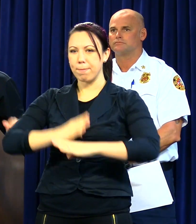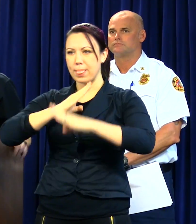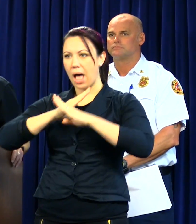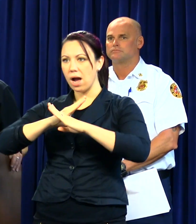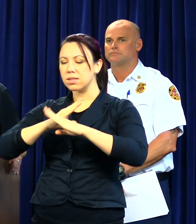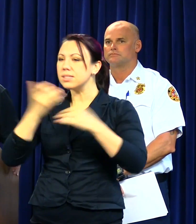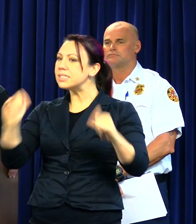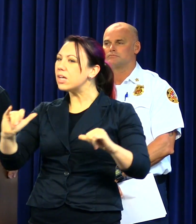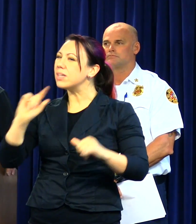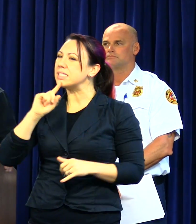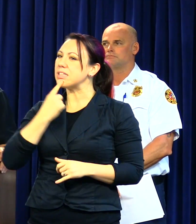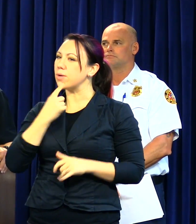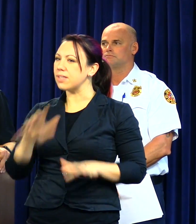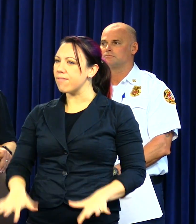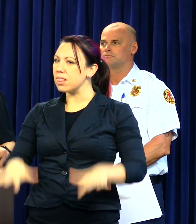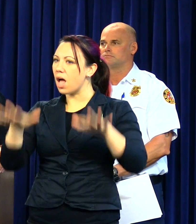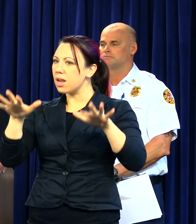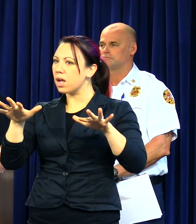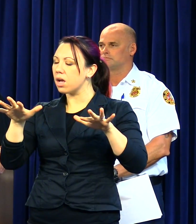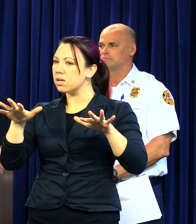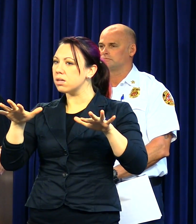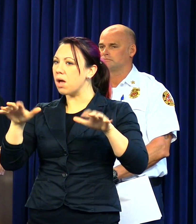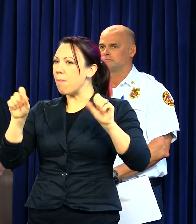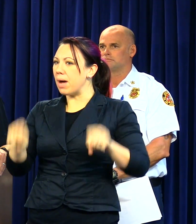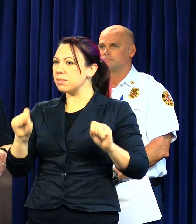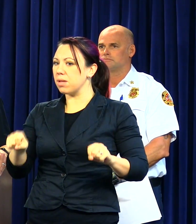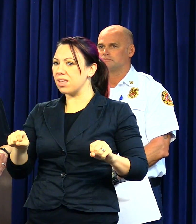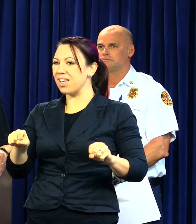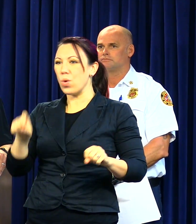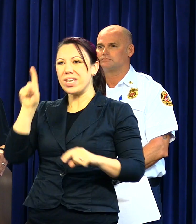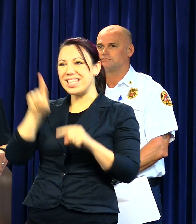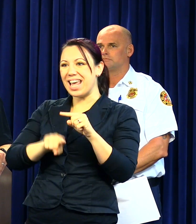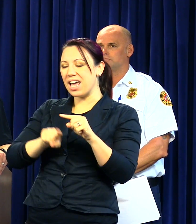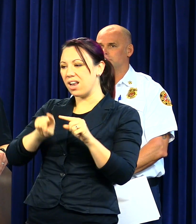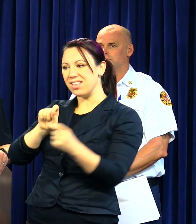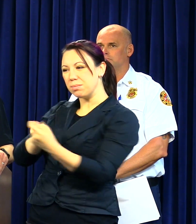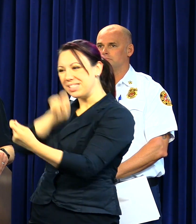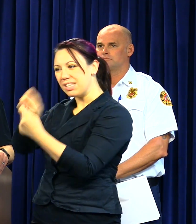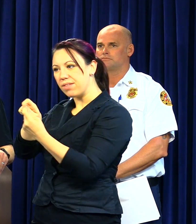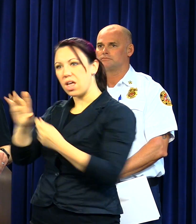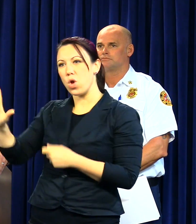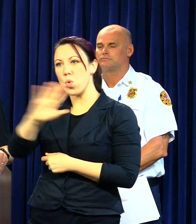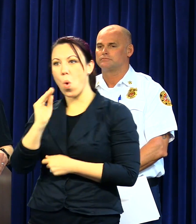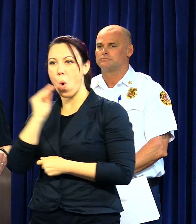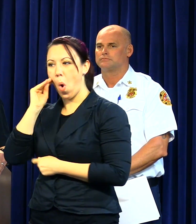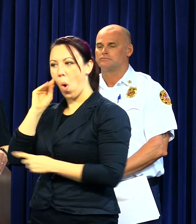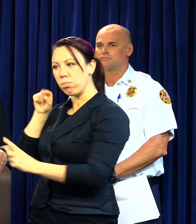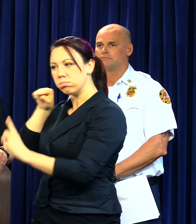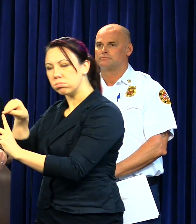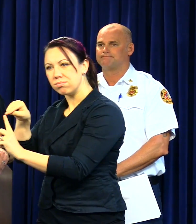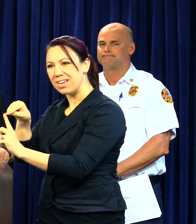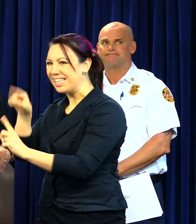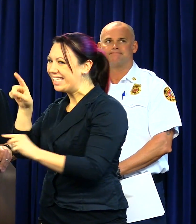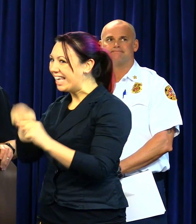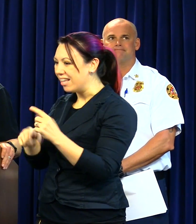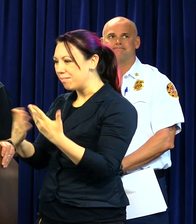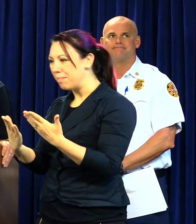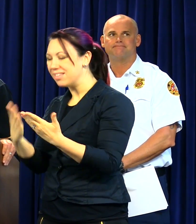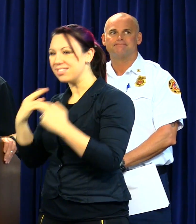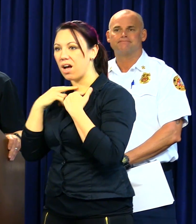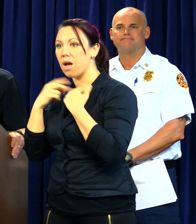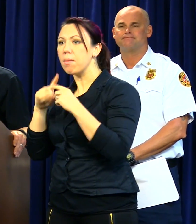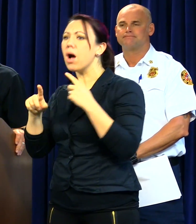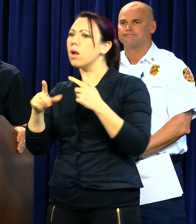still serious flooding. So there's a possibility you may not be able to get back to your home, but you're welcome to come back